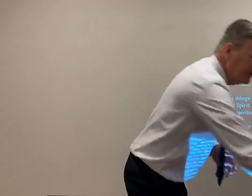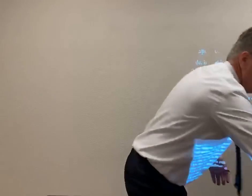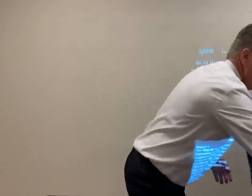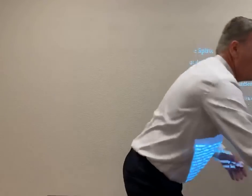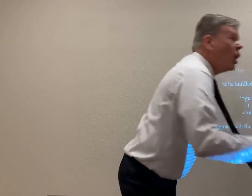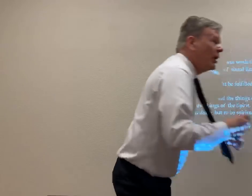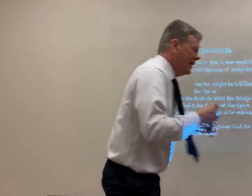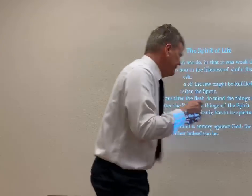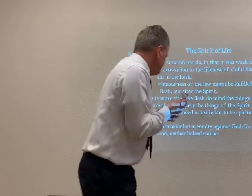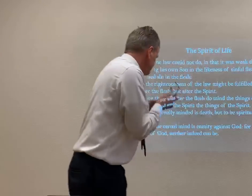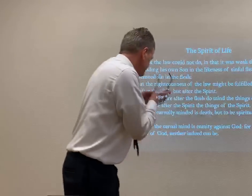put it in. Okay.